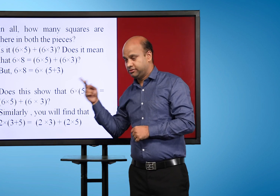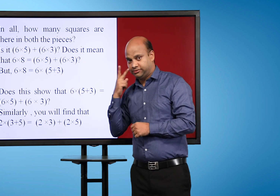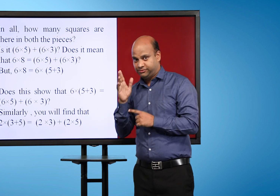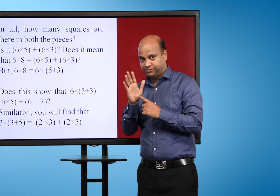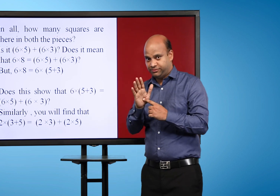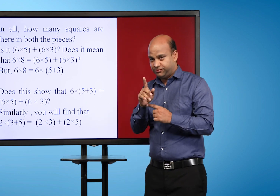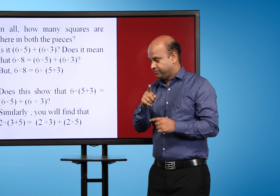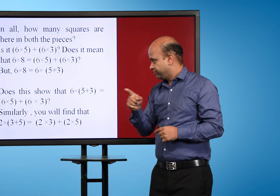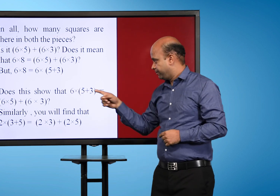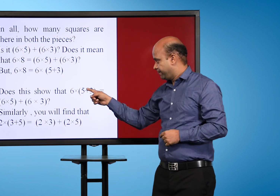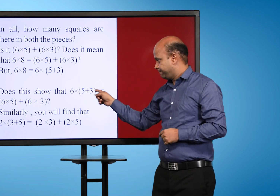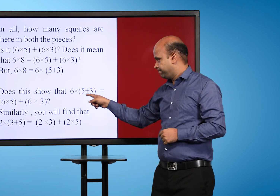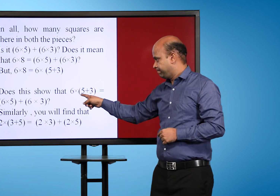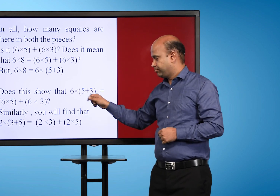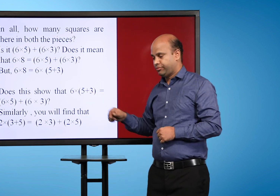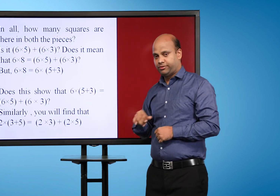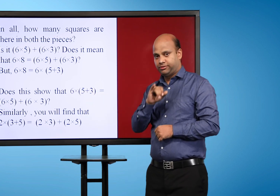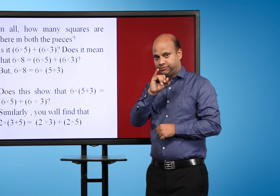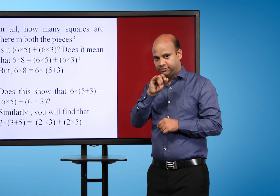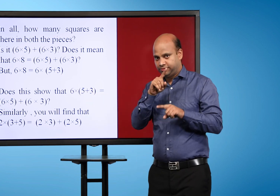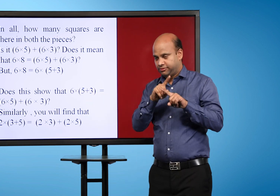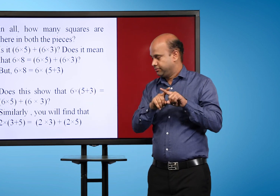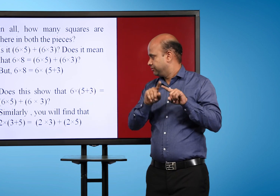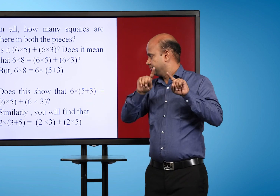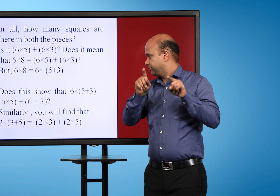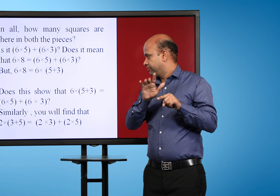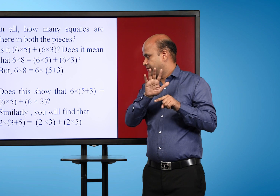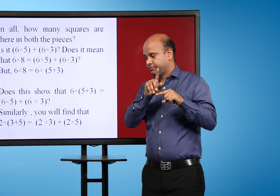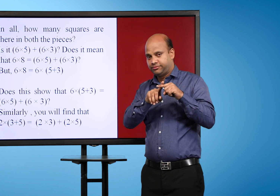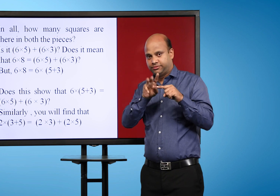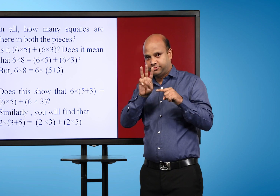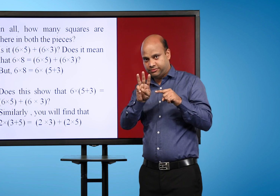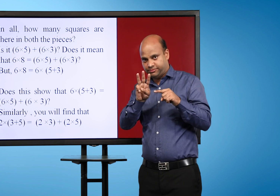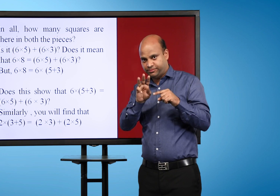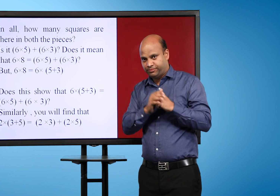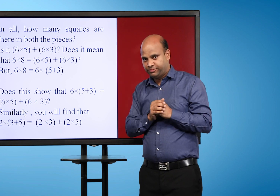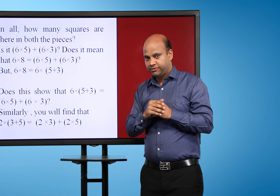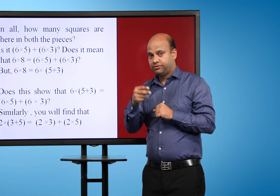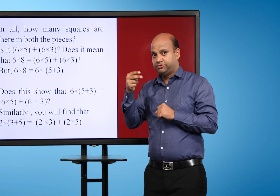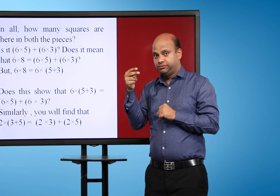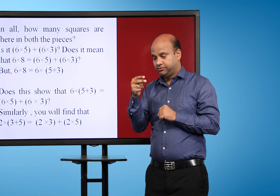Does this show that 6 multiplied by, in brackets, 5 plus 3 is equal